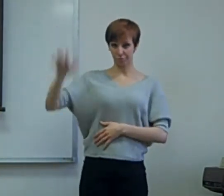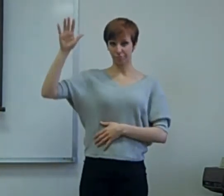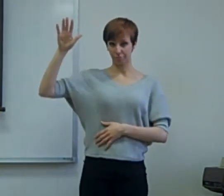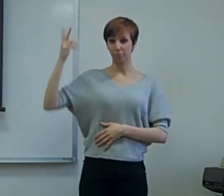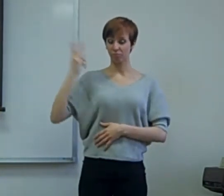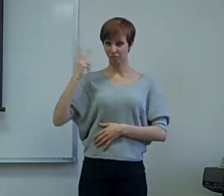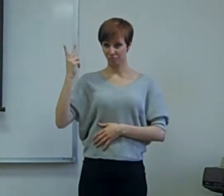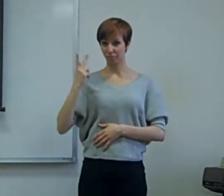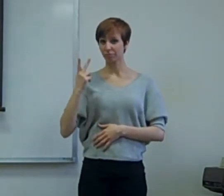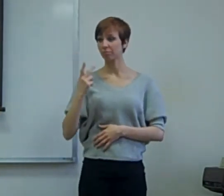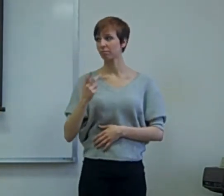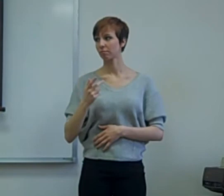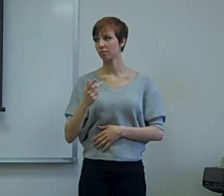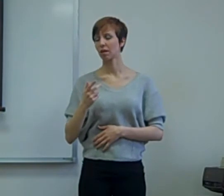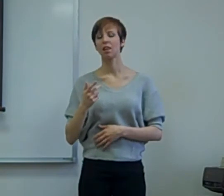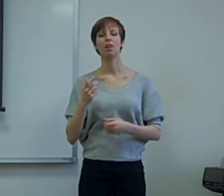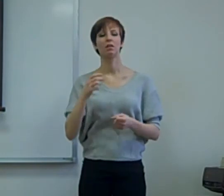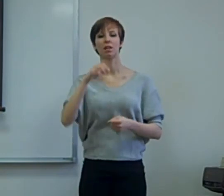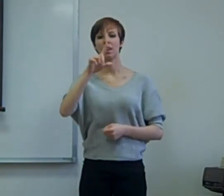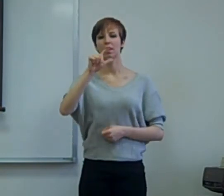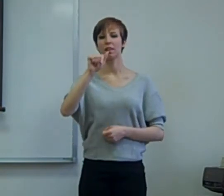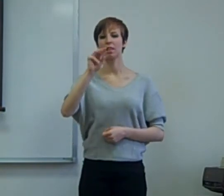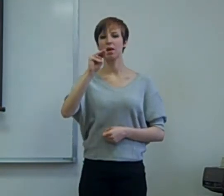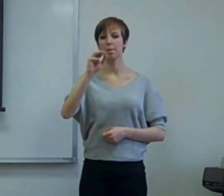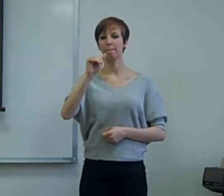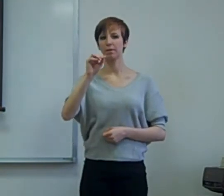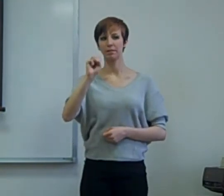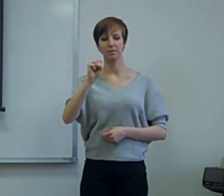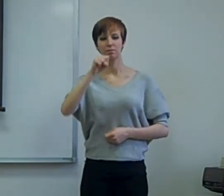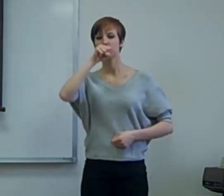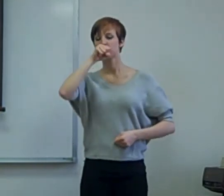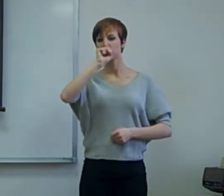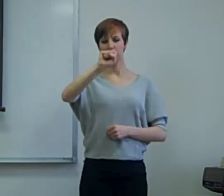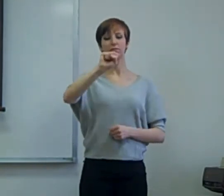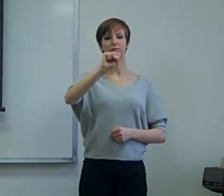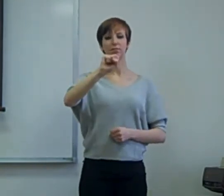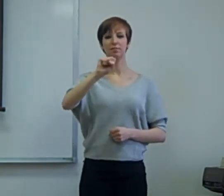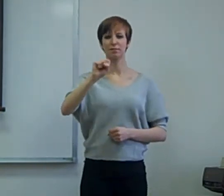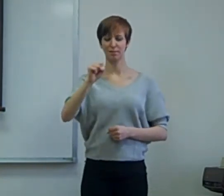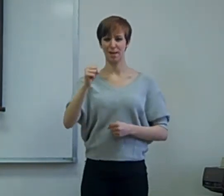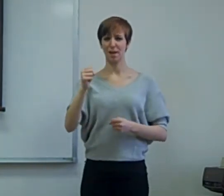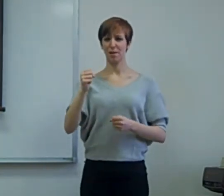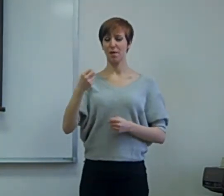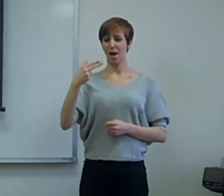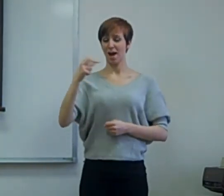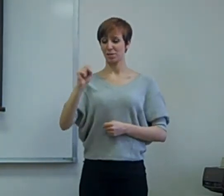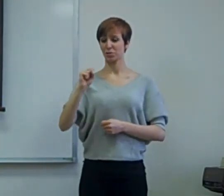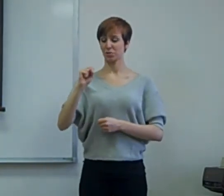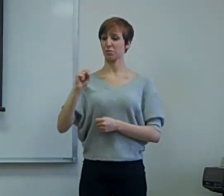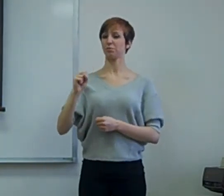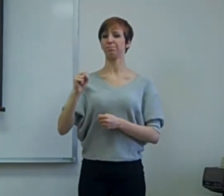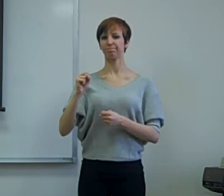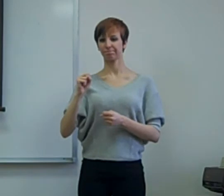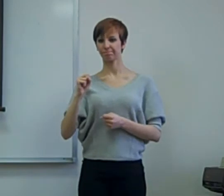liked llamas. He got a llama for a graduation gift from high school. It was kind of a gag.